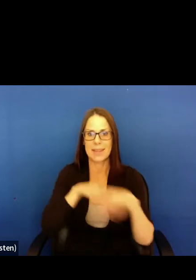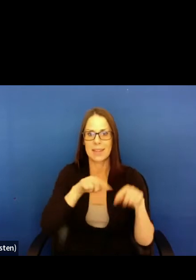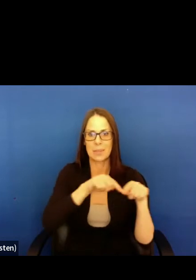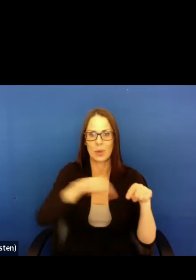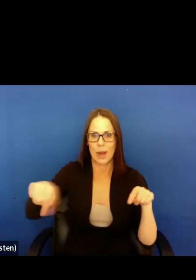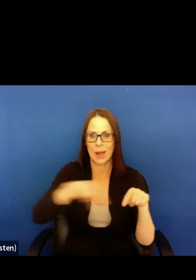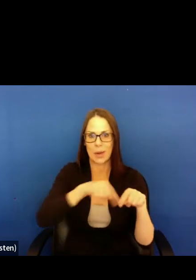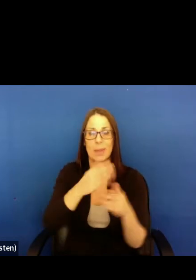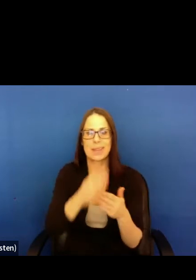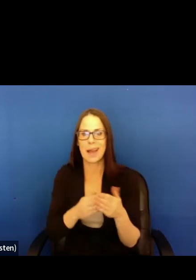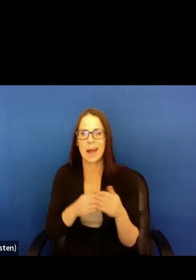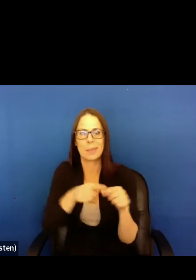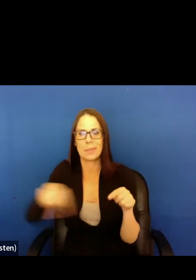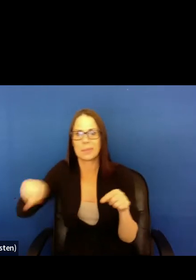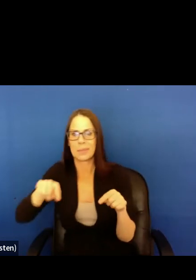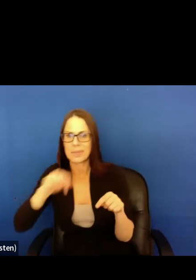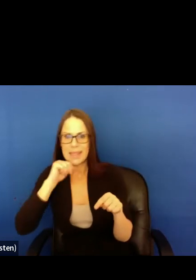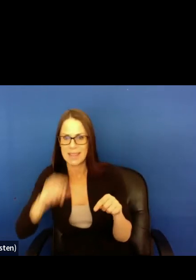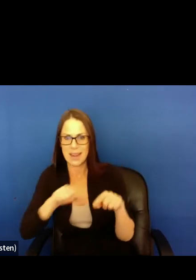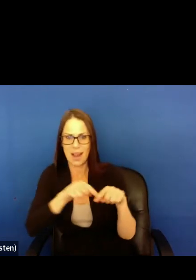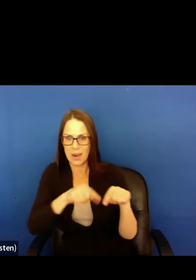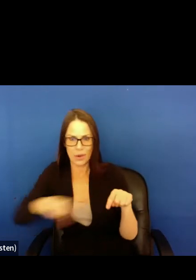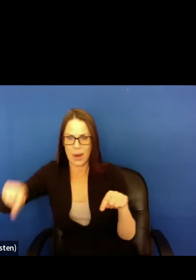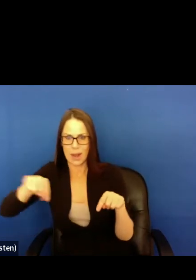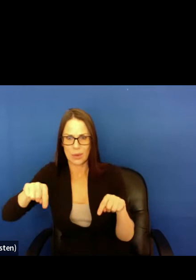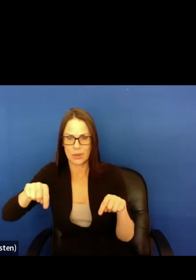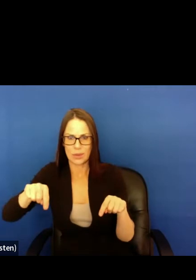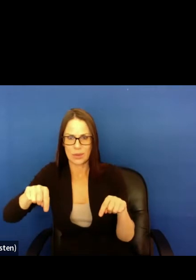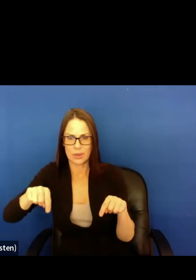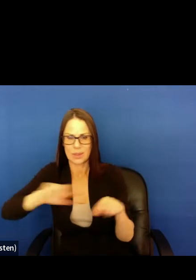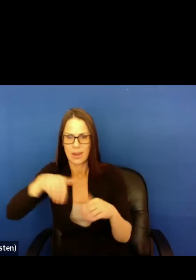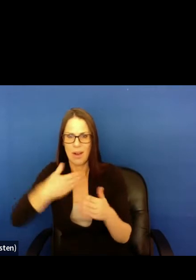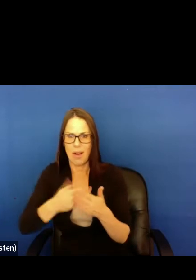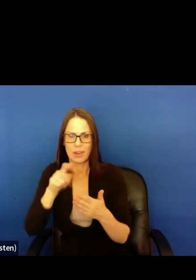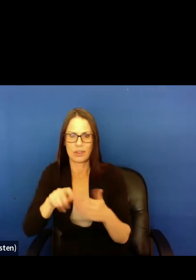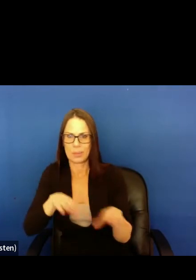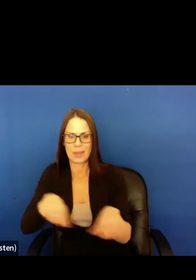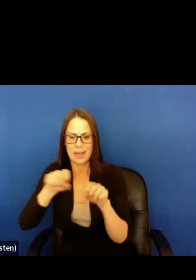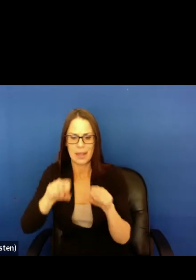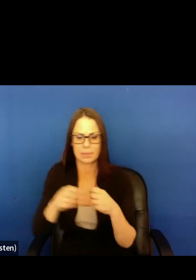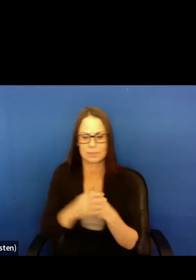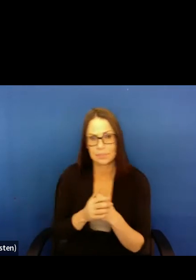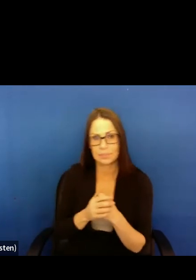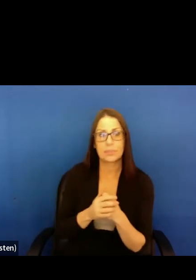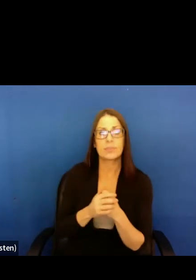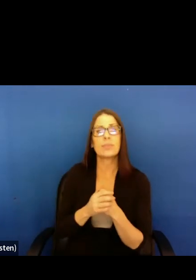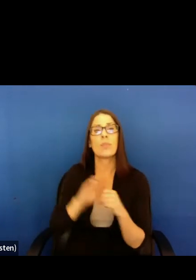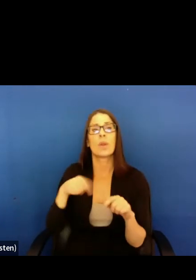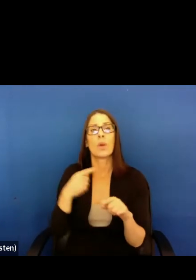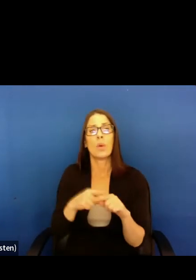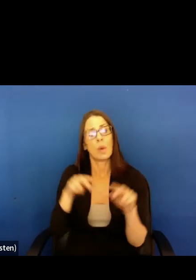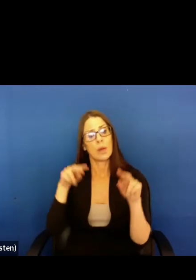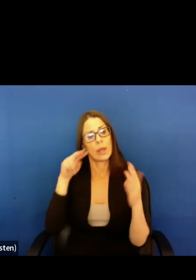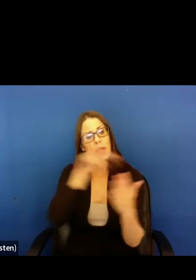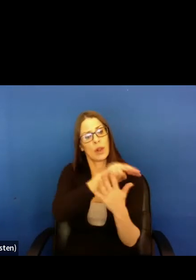that's really our goal here. So as we look further into master planning and the bigger projects, those are true targets. For